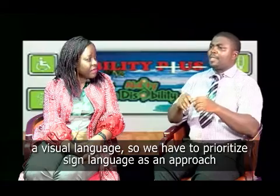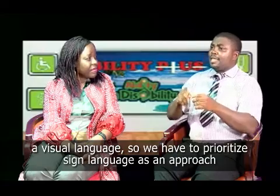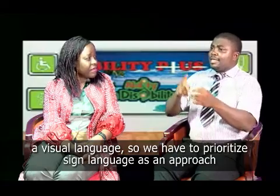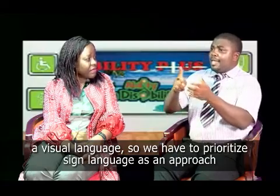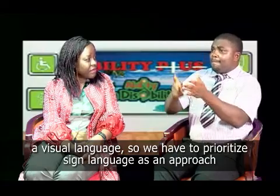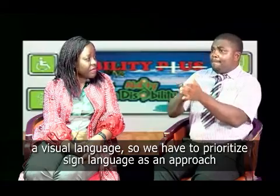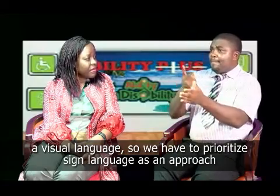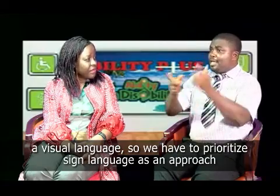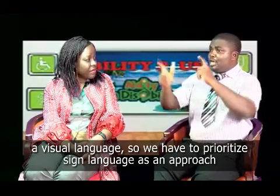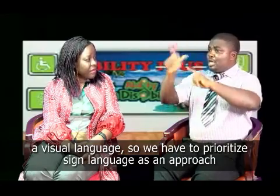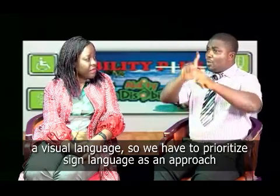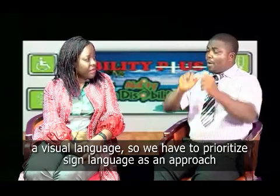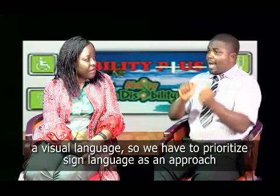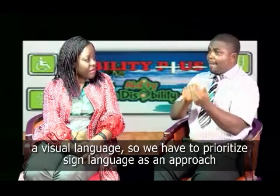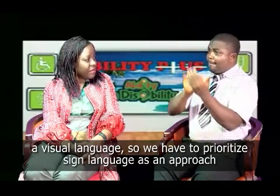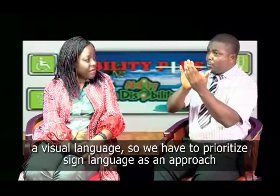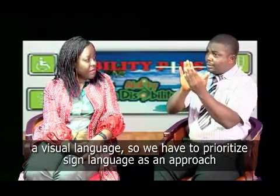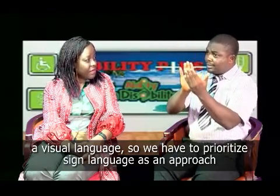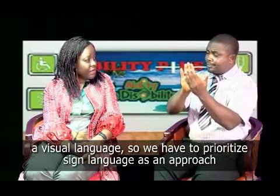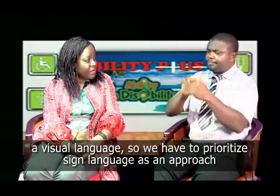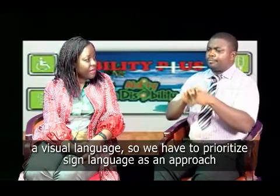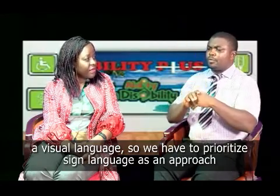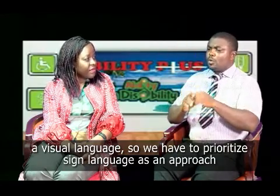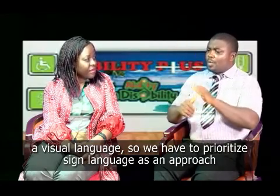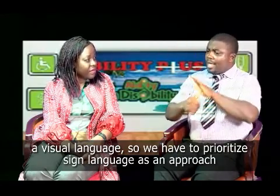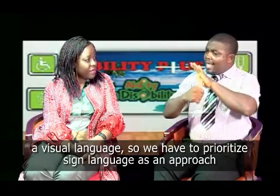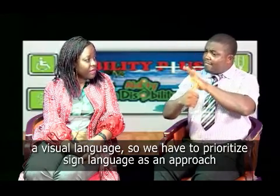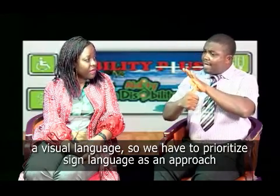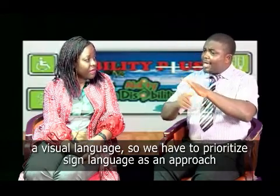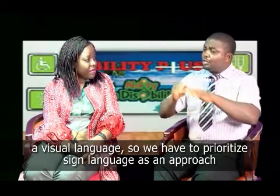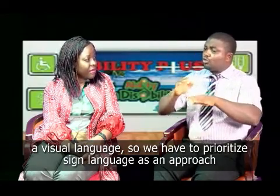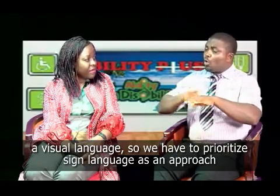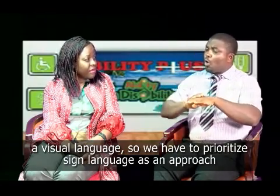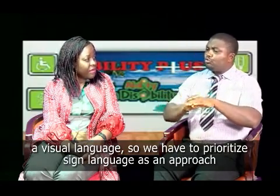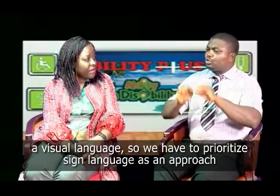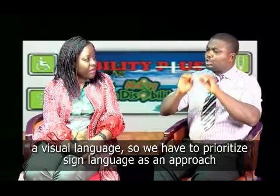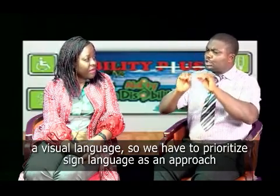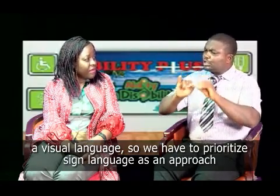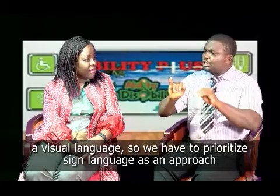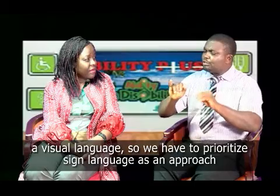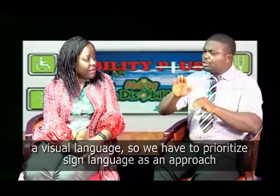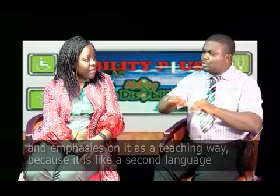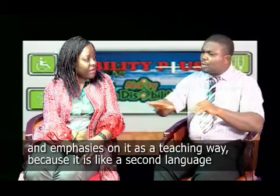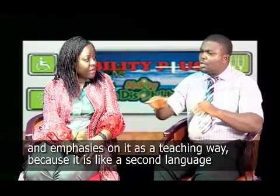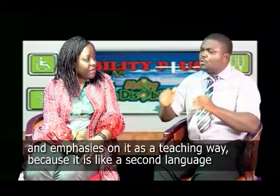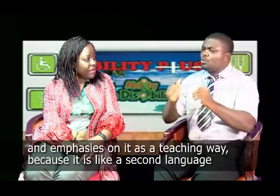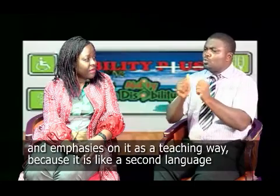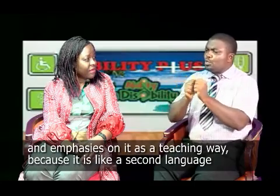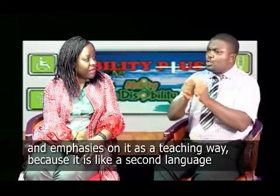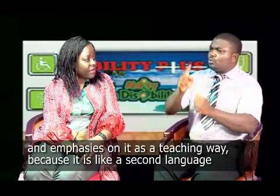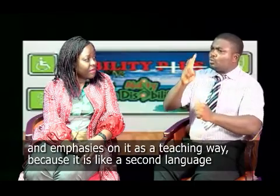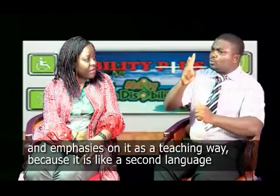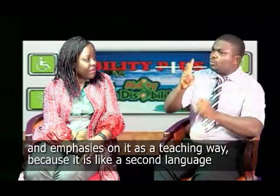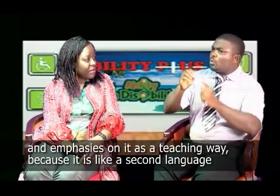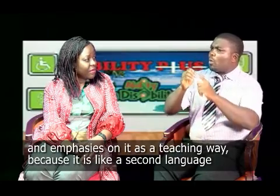language, and so we have to prioritize sign language as an approach and emphasize on it as a teaching